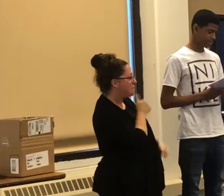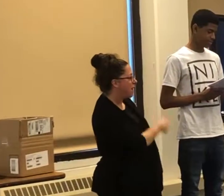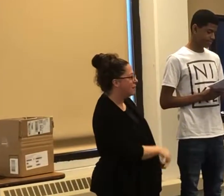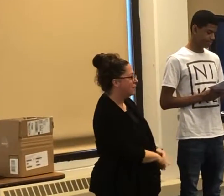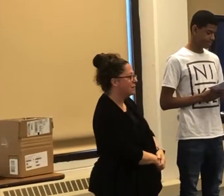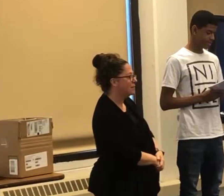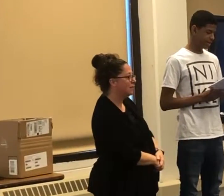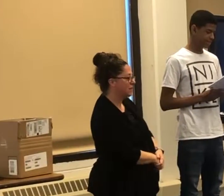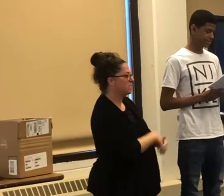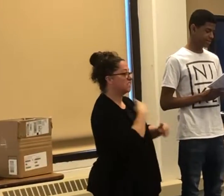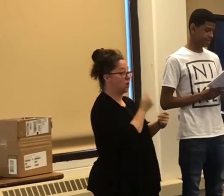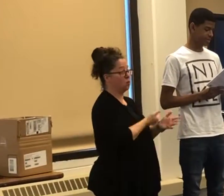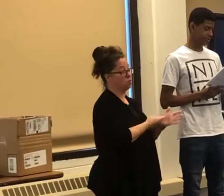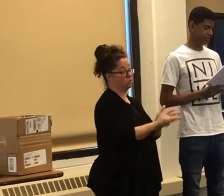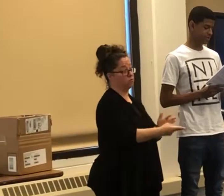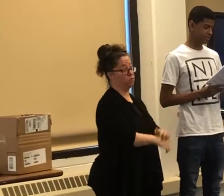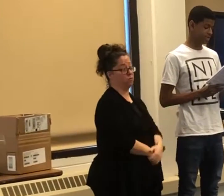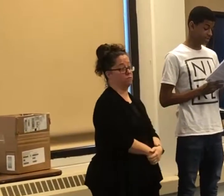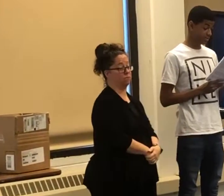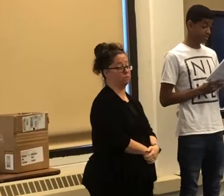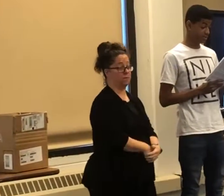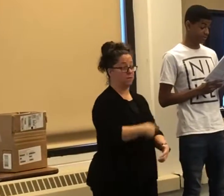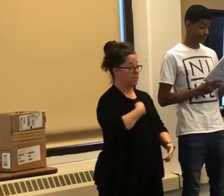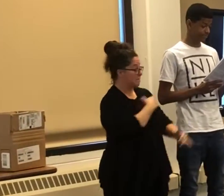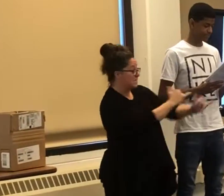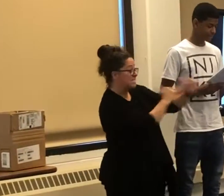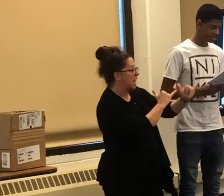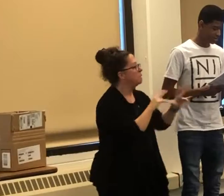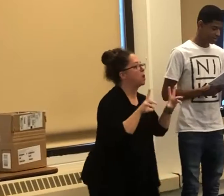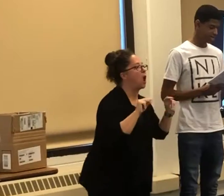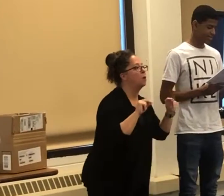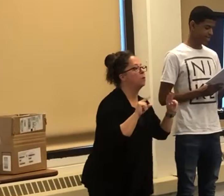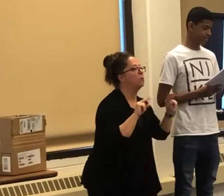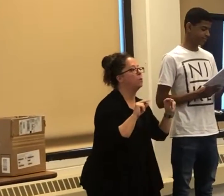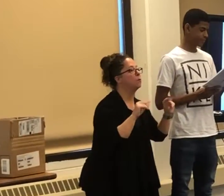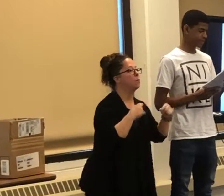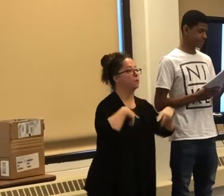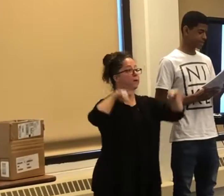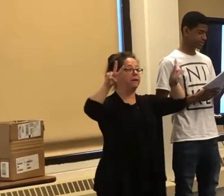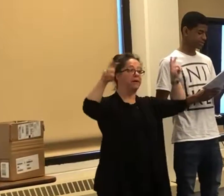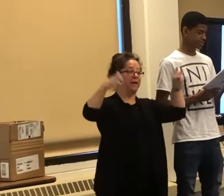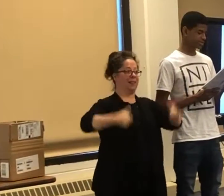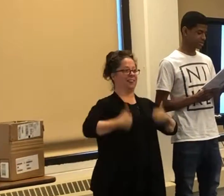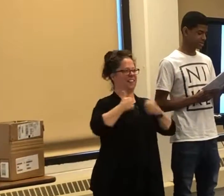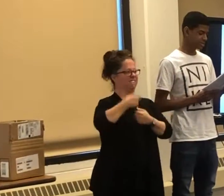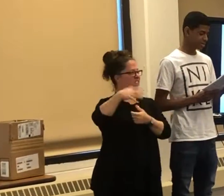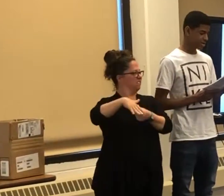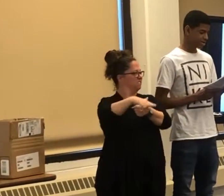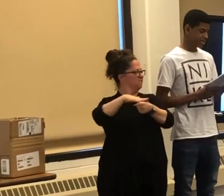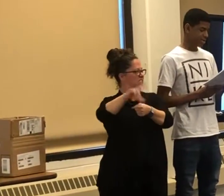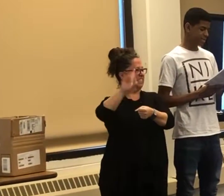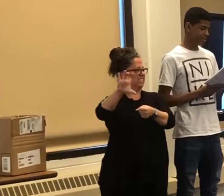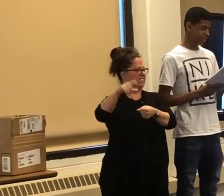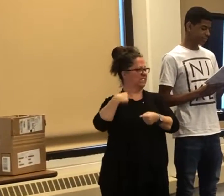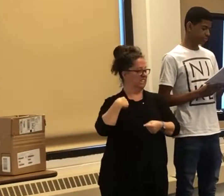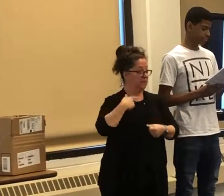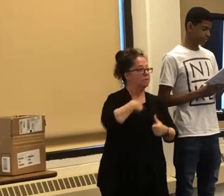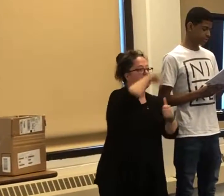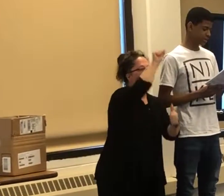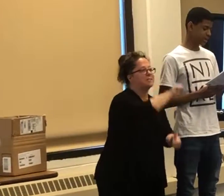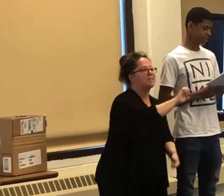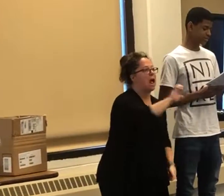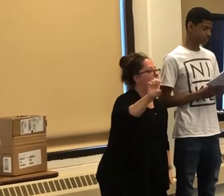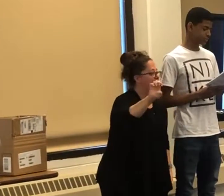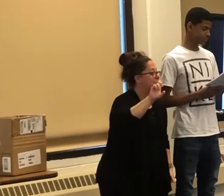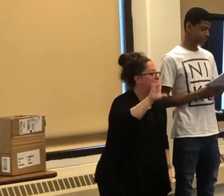I'm not them. Yes, I live in the hood. Yes, I am from Southeast BC. Yes, I go to